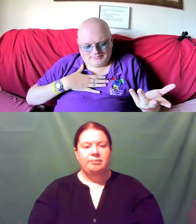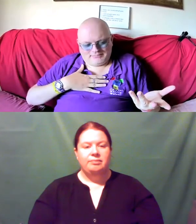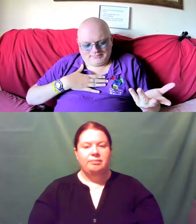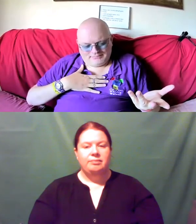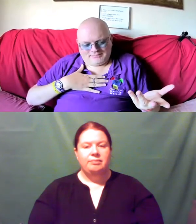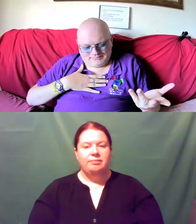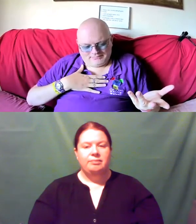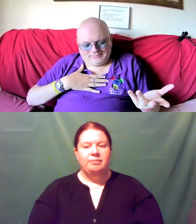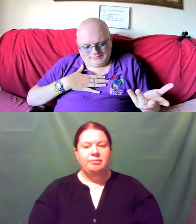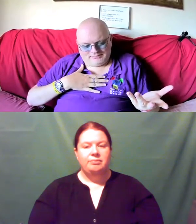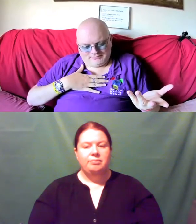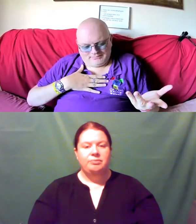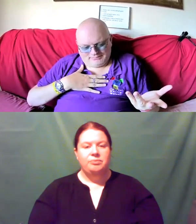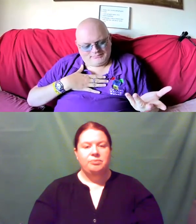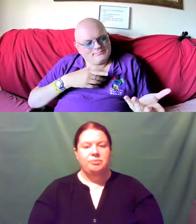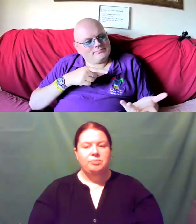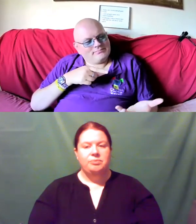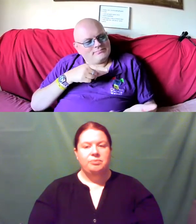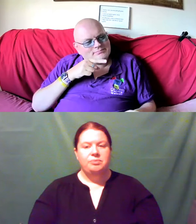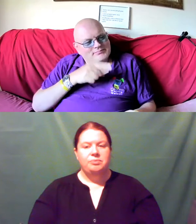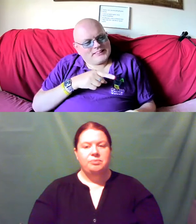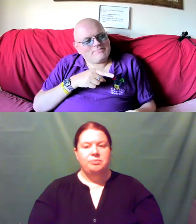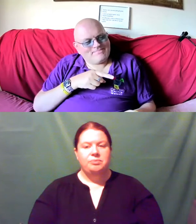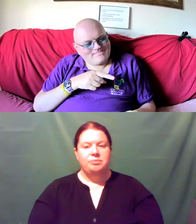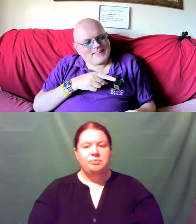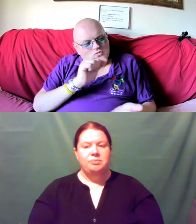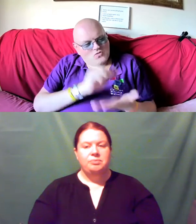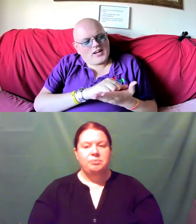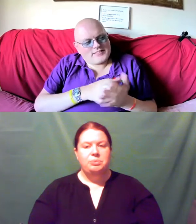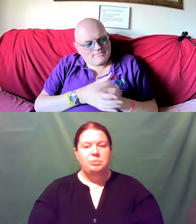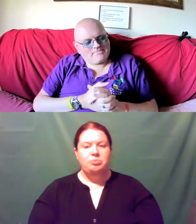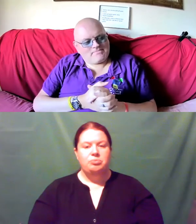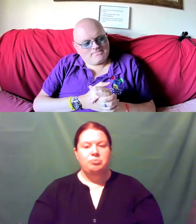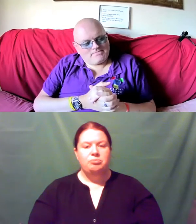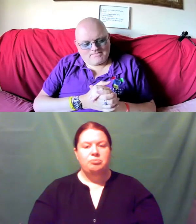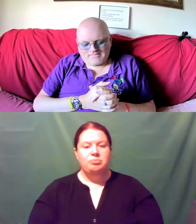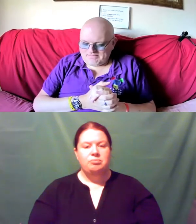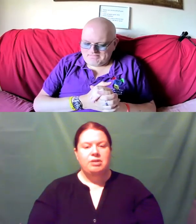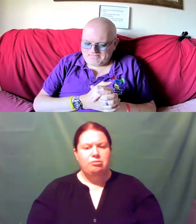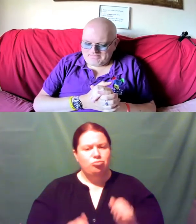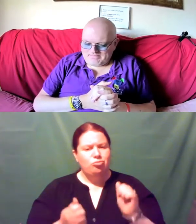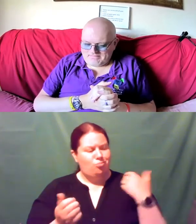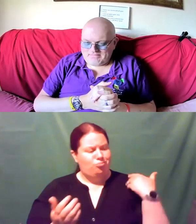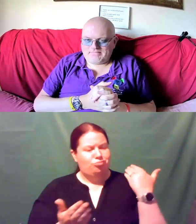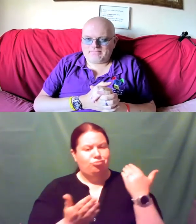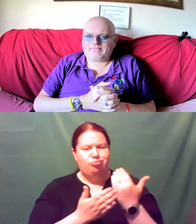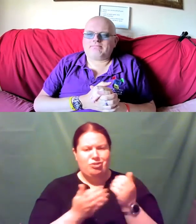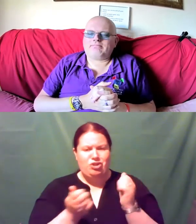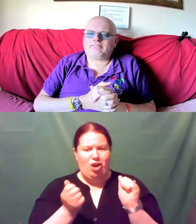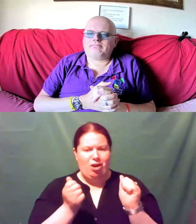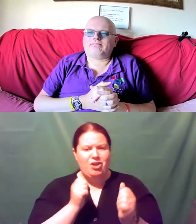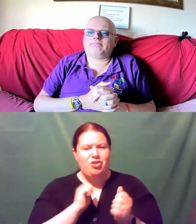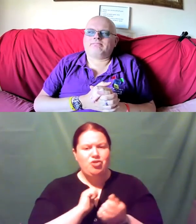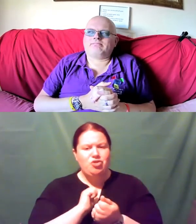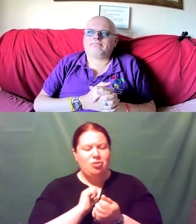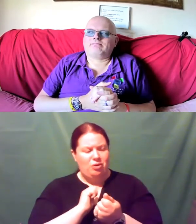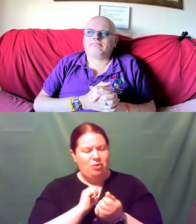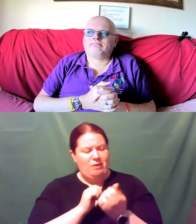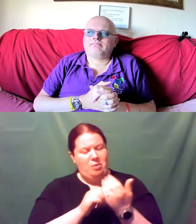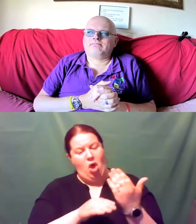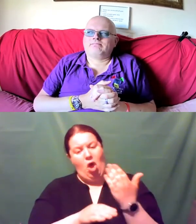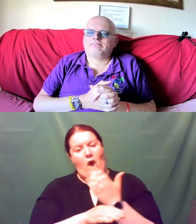journalism and stuff suggested to me that that was really what we needed to do. Changed over the years. So how, since that kind of very early point,